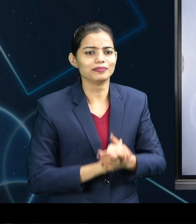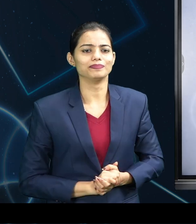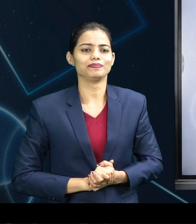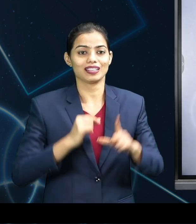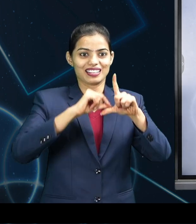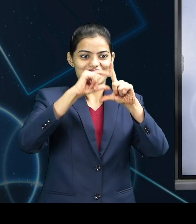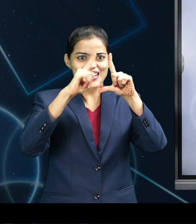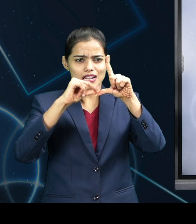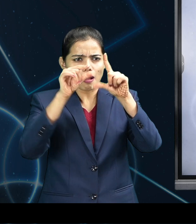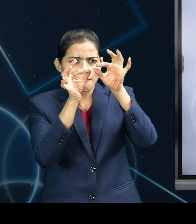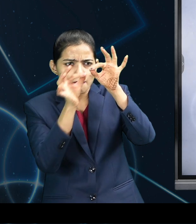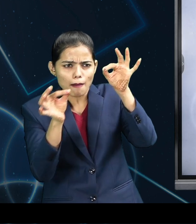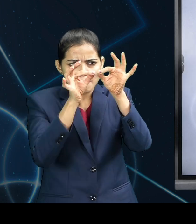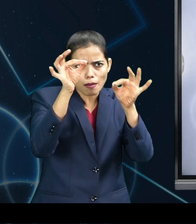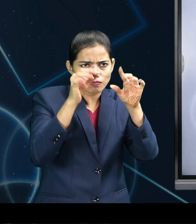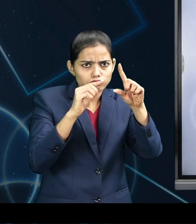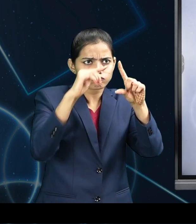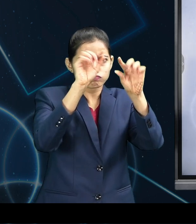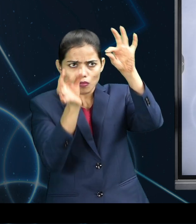presentation, frequency distribution,